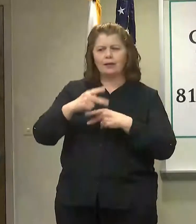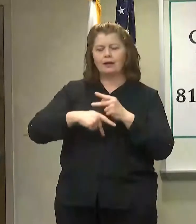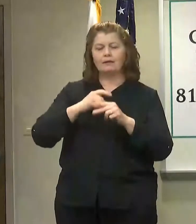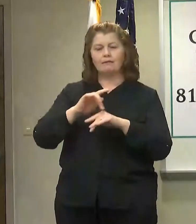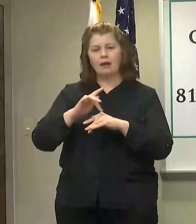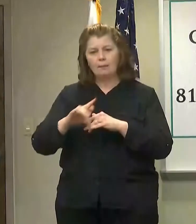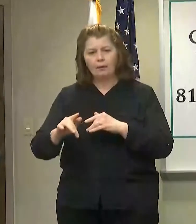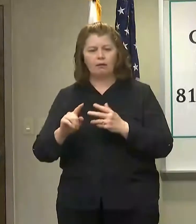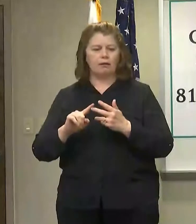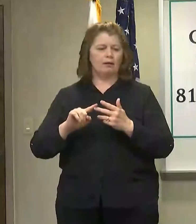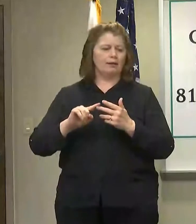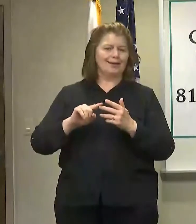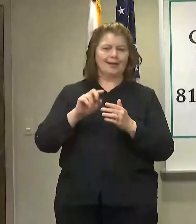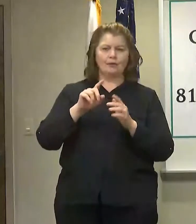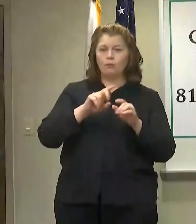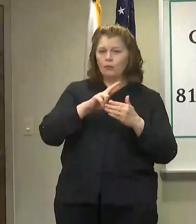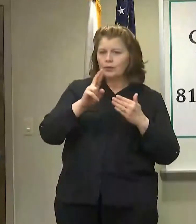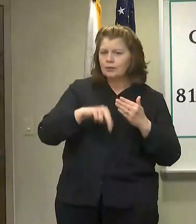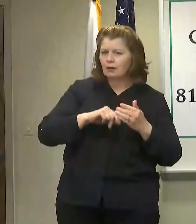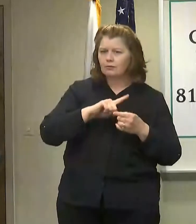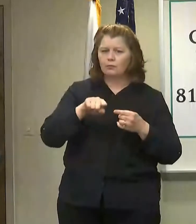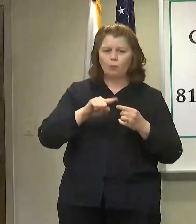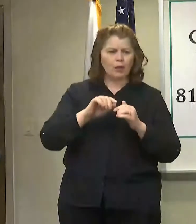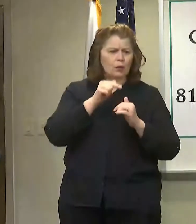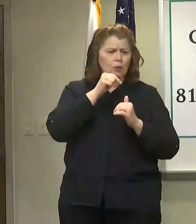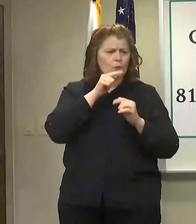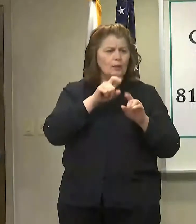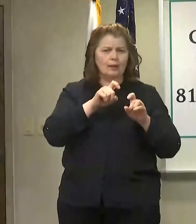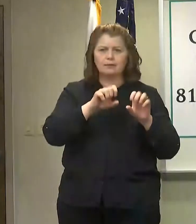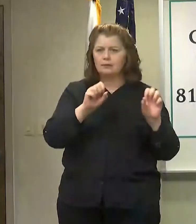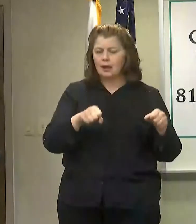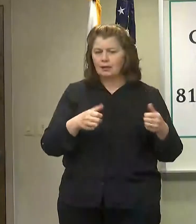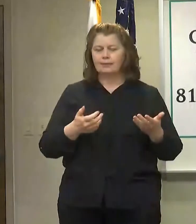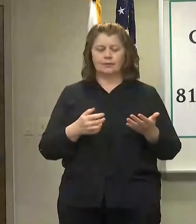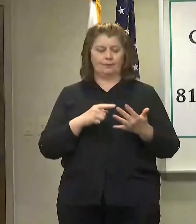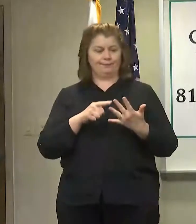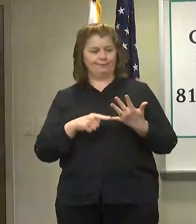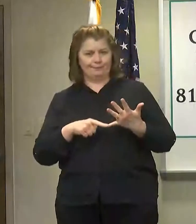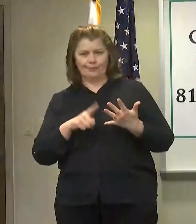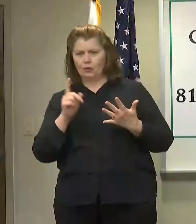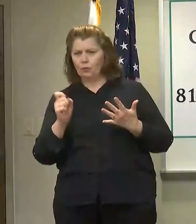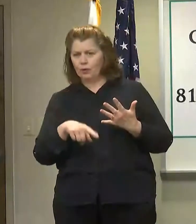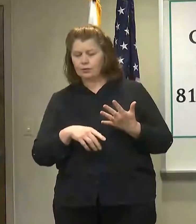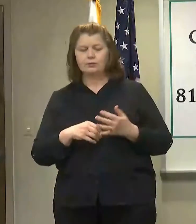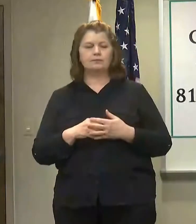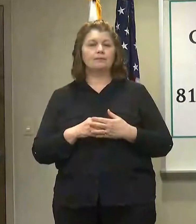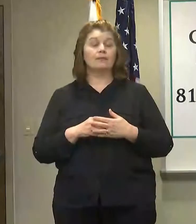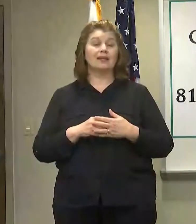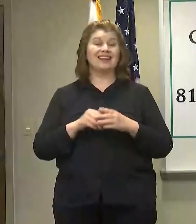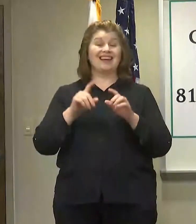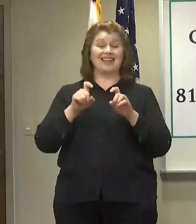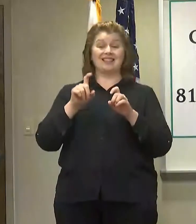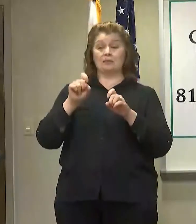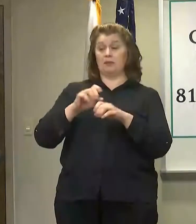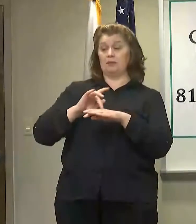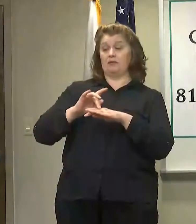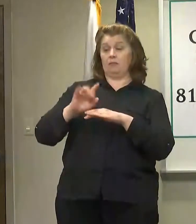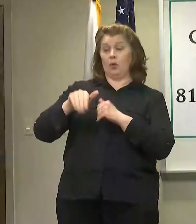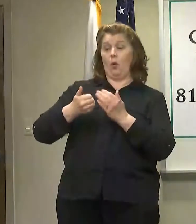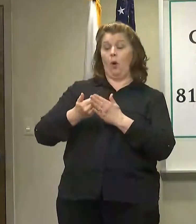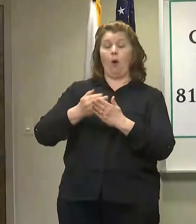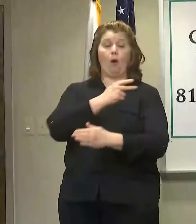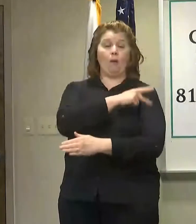how long does it take to get a test result, who can get tested. The availability of testing has to be for all patients, healthcare workers,